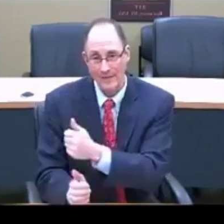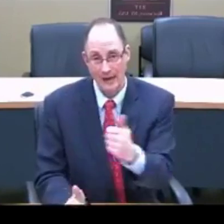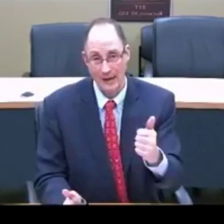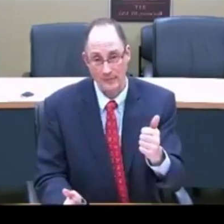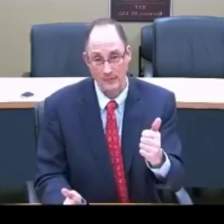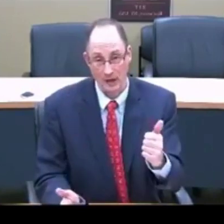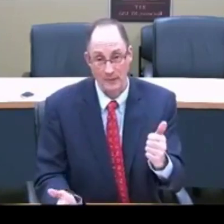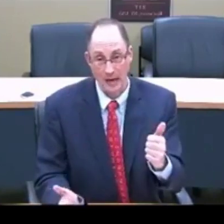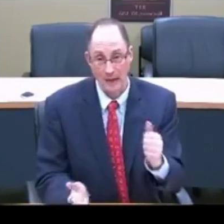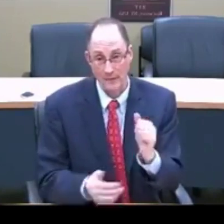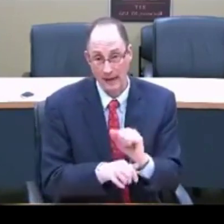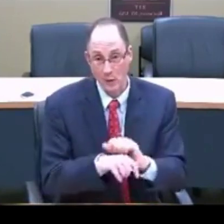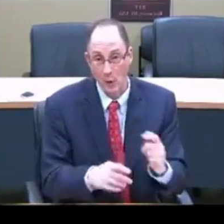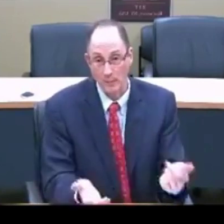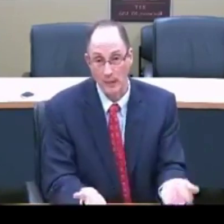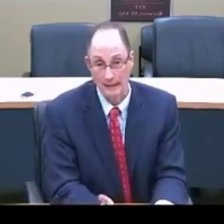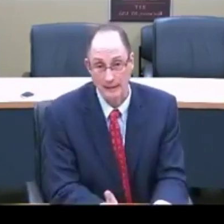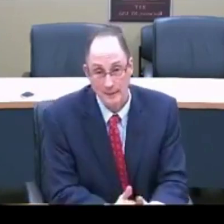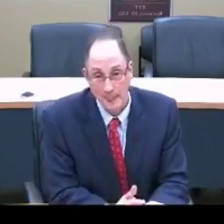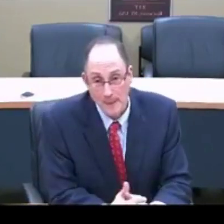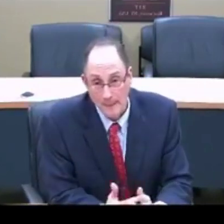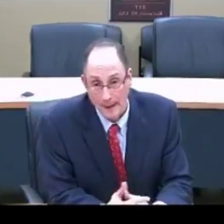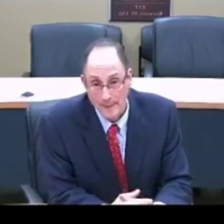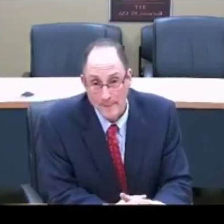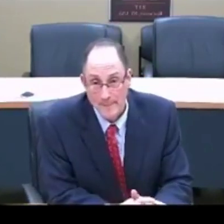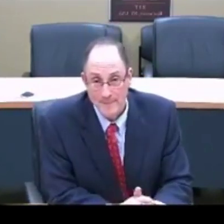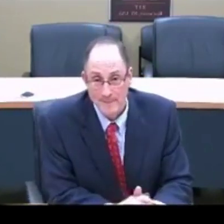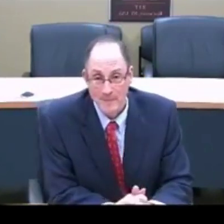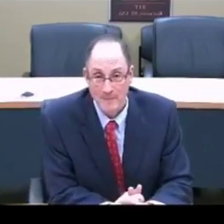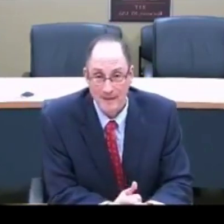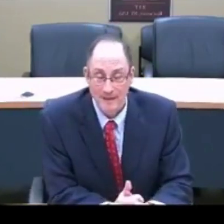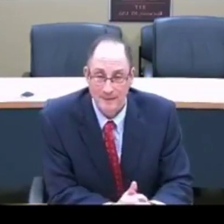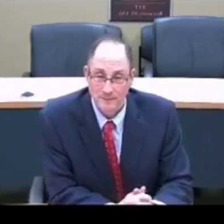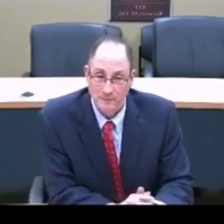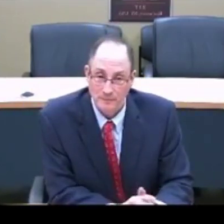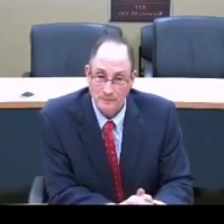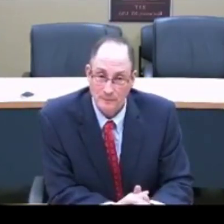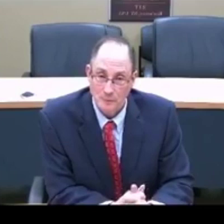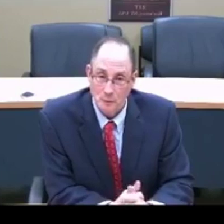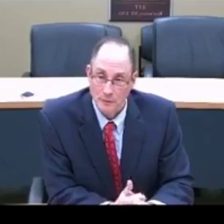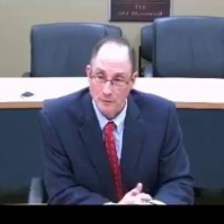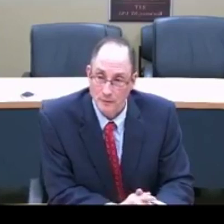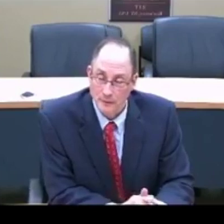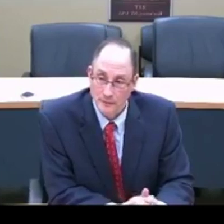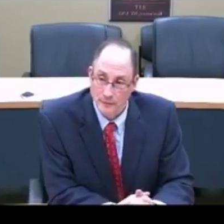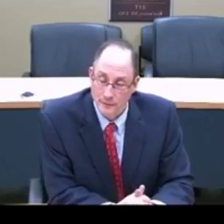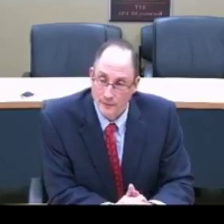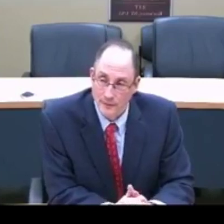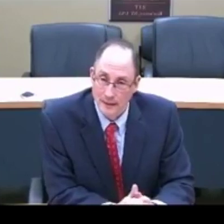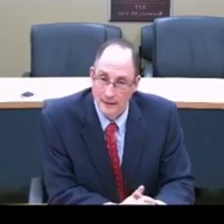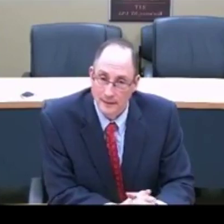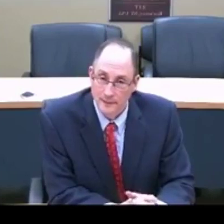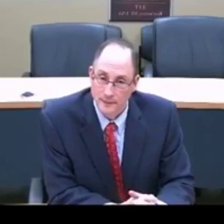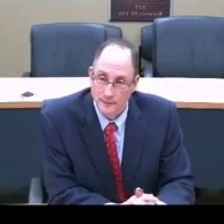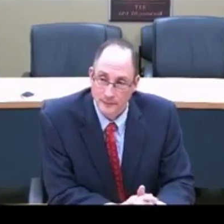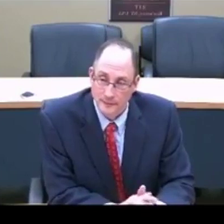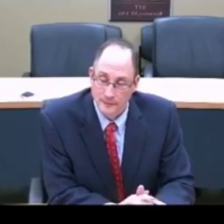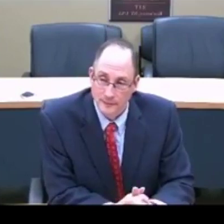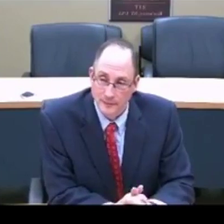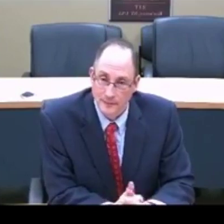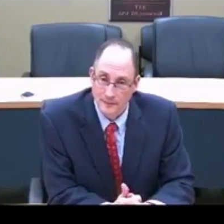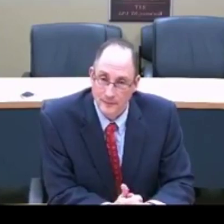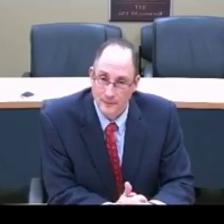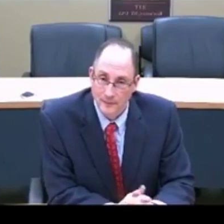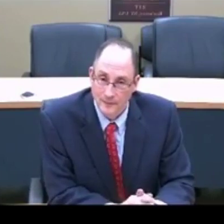advocate for themselves in the workplace. Which is very important because I see, I